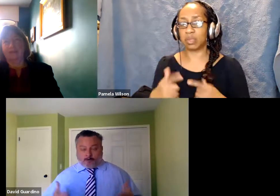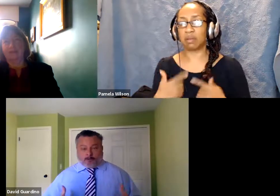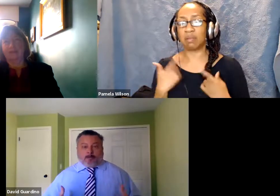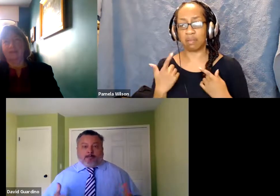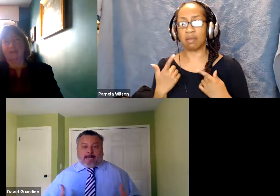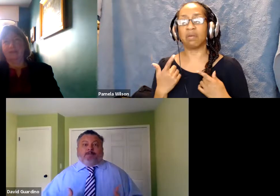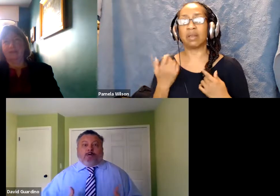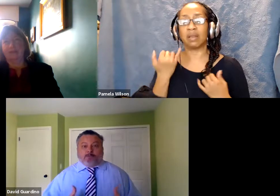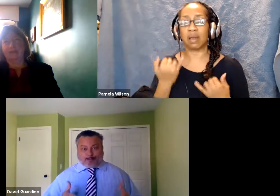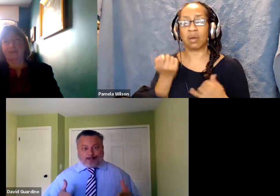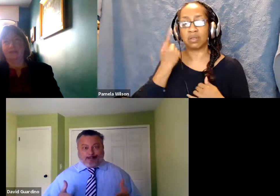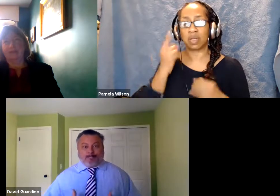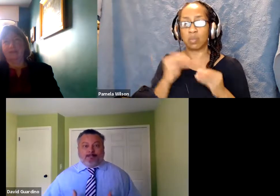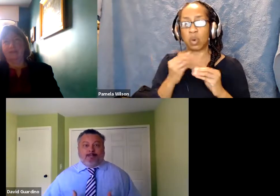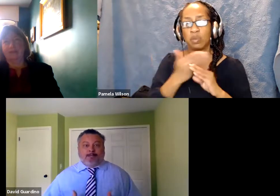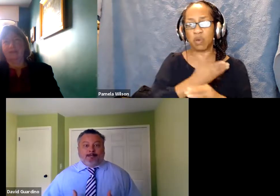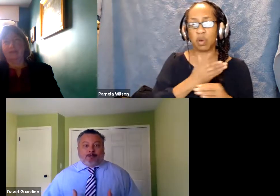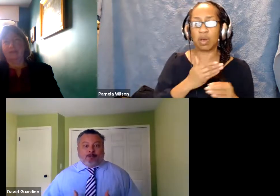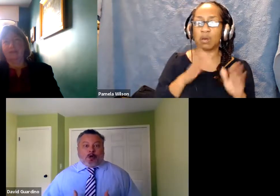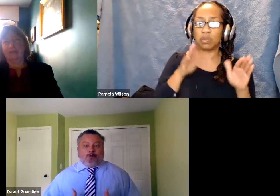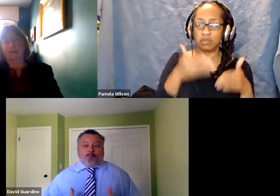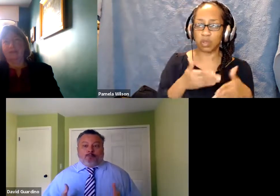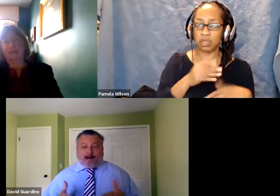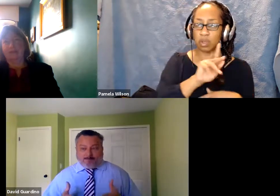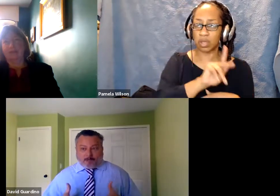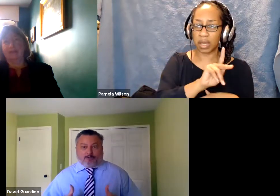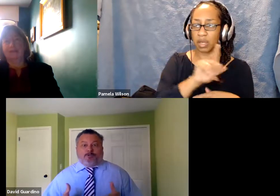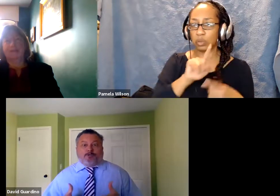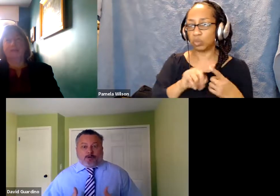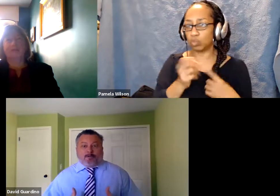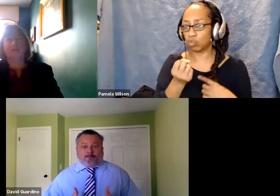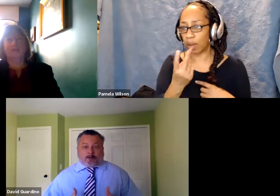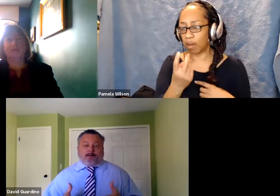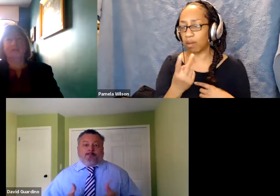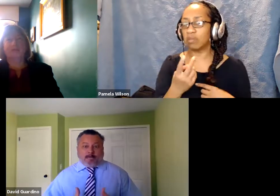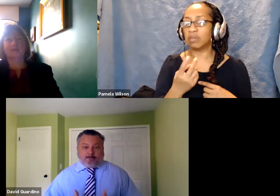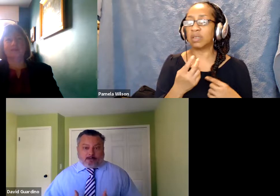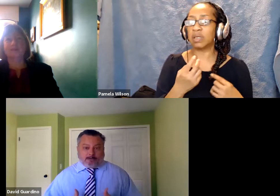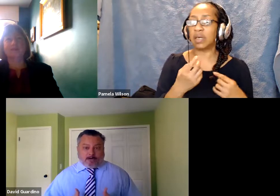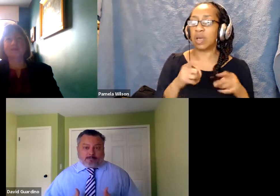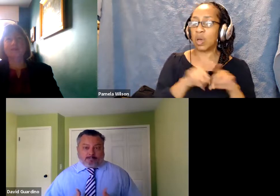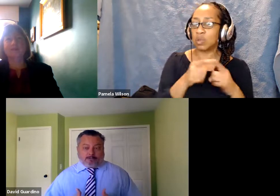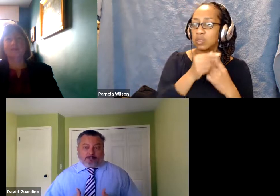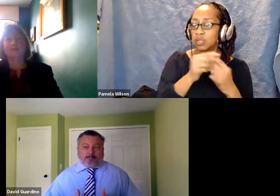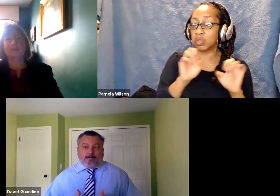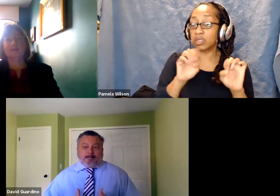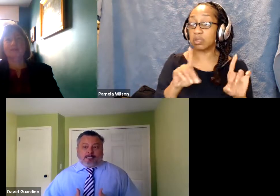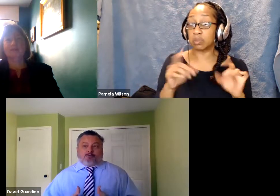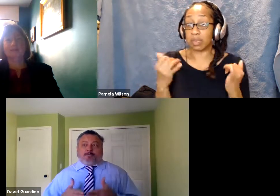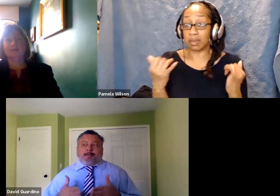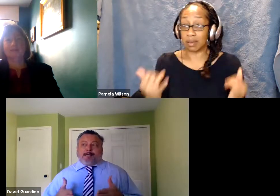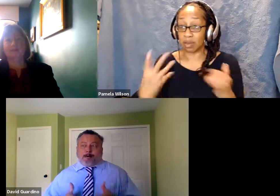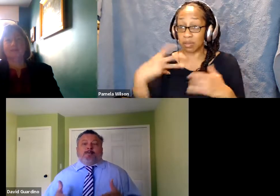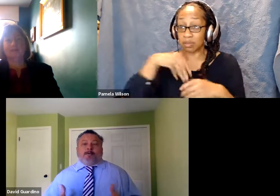career focused on K-12 special education. So by virtue of doing this work and being involved in the conversations,